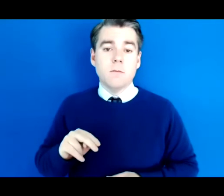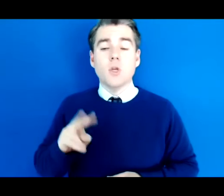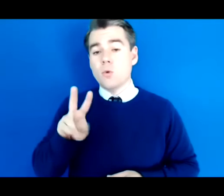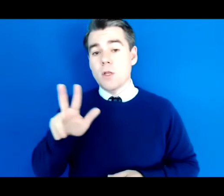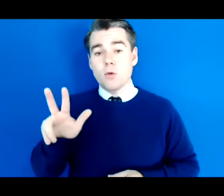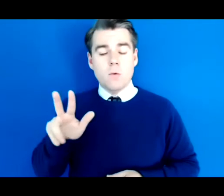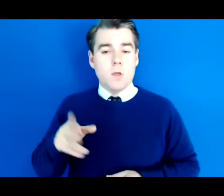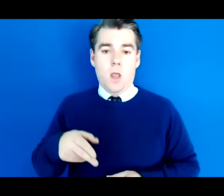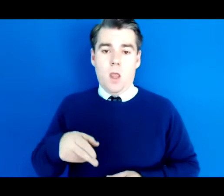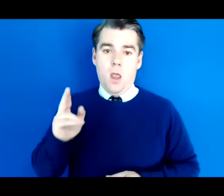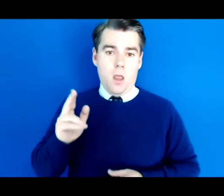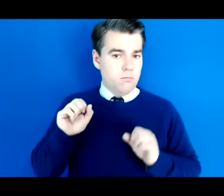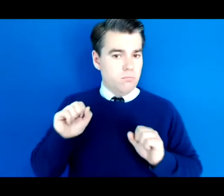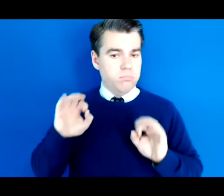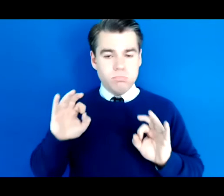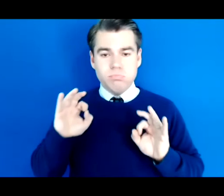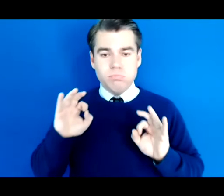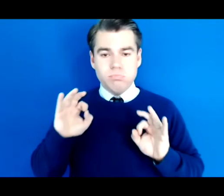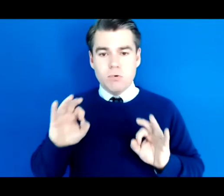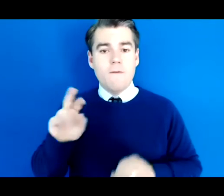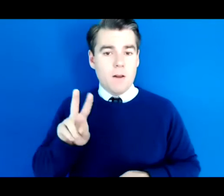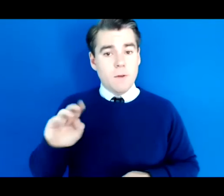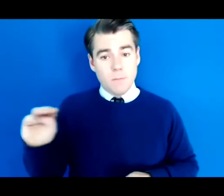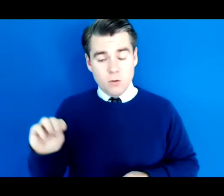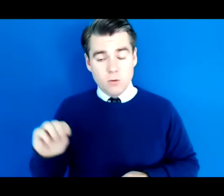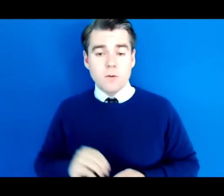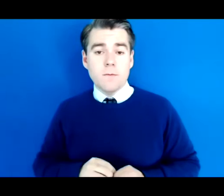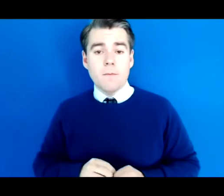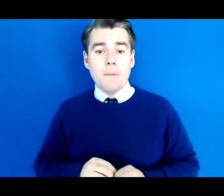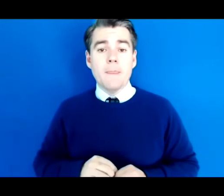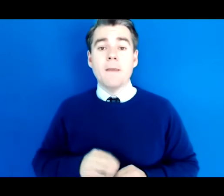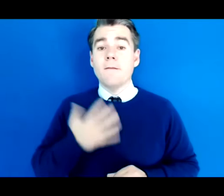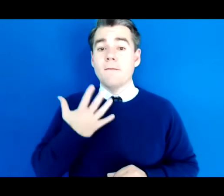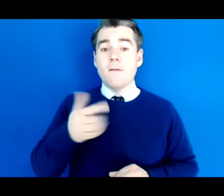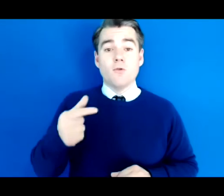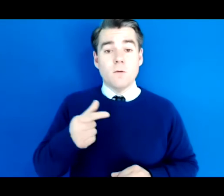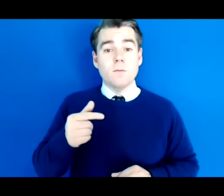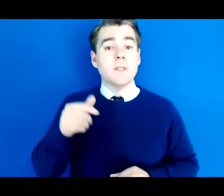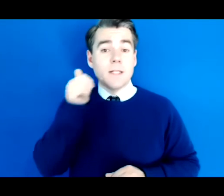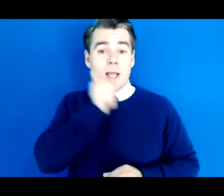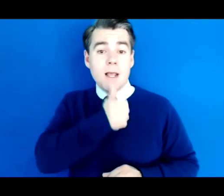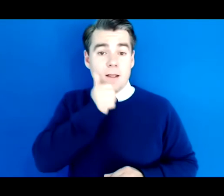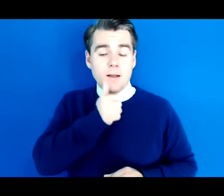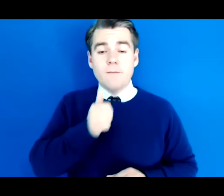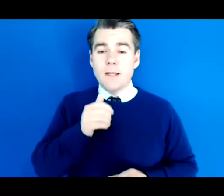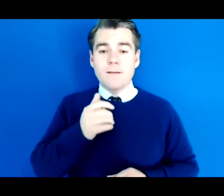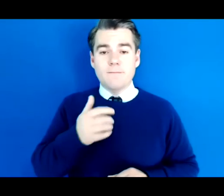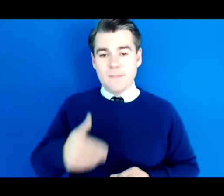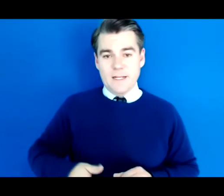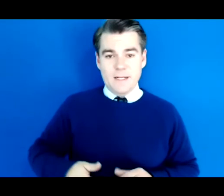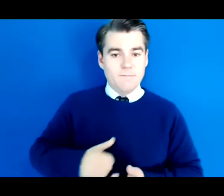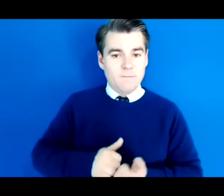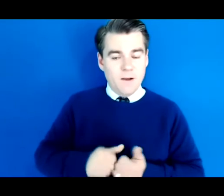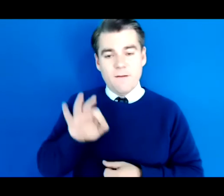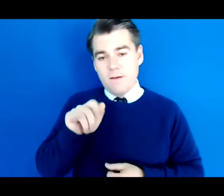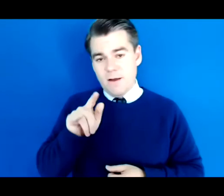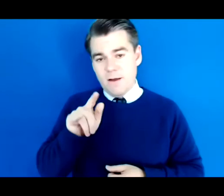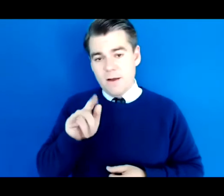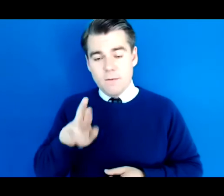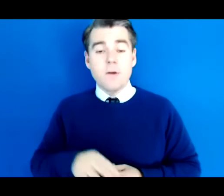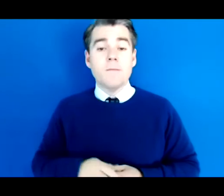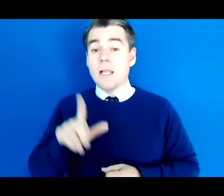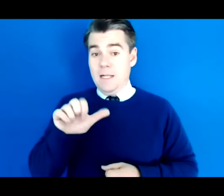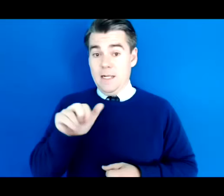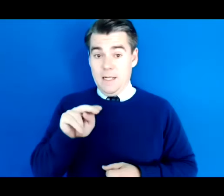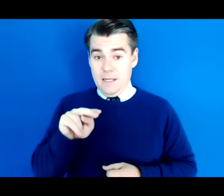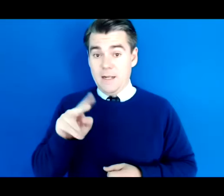minerals, 5 grams of dietary fiber, and digestive enzymes, Lean Vegan is the wholesome nutrition